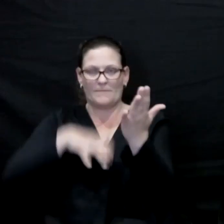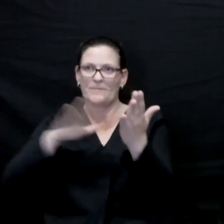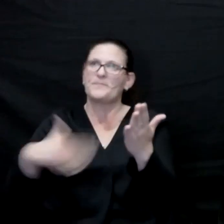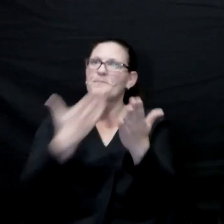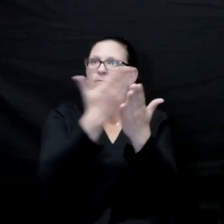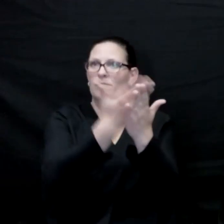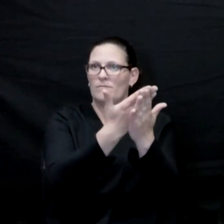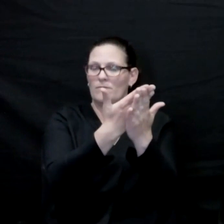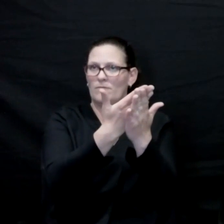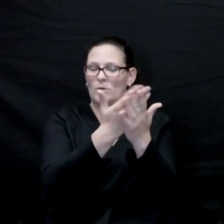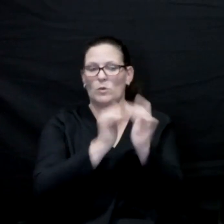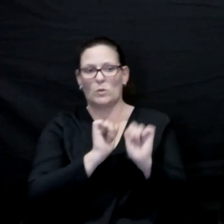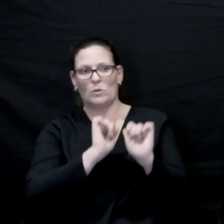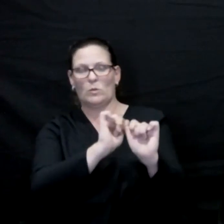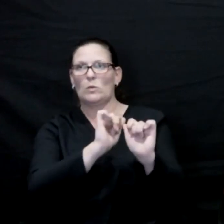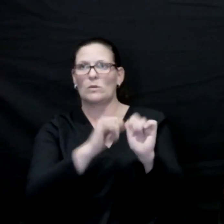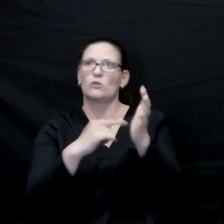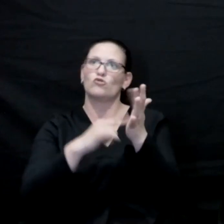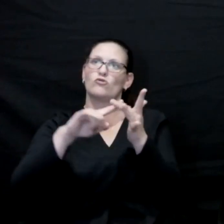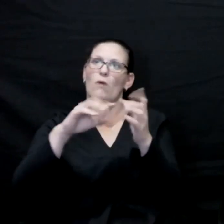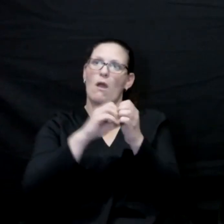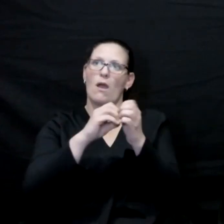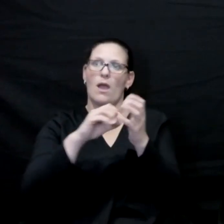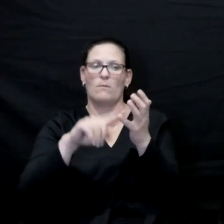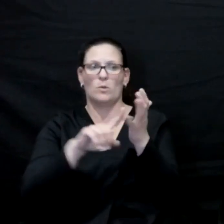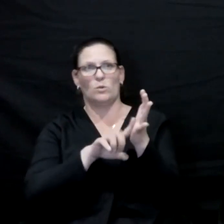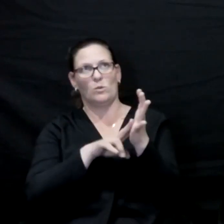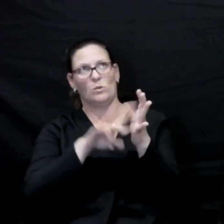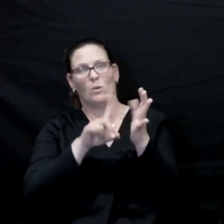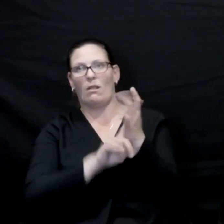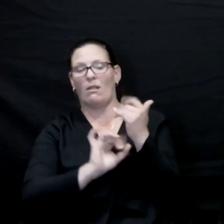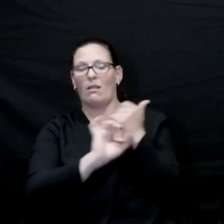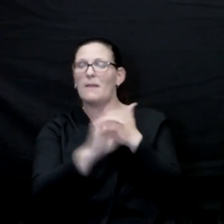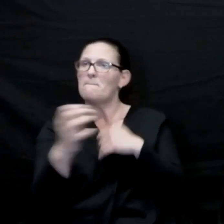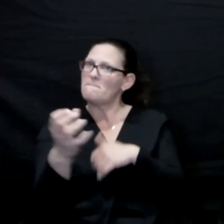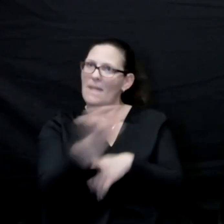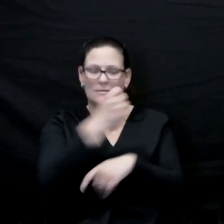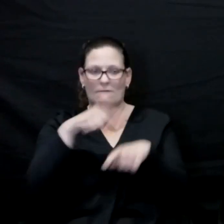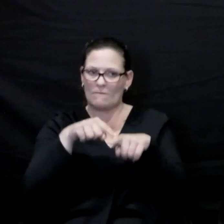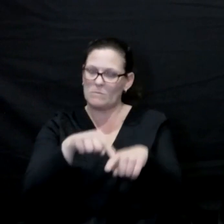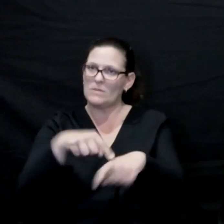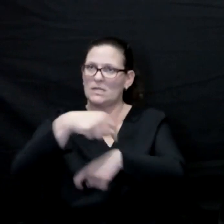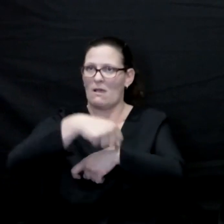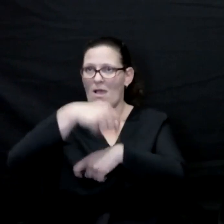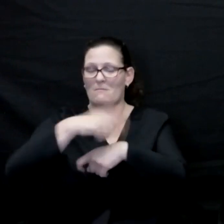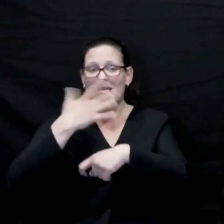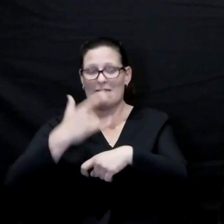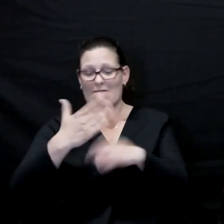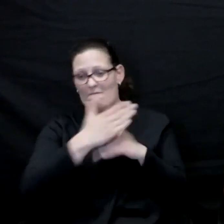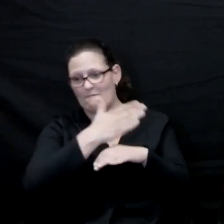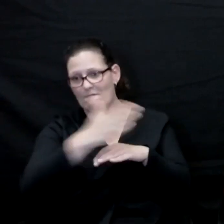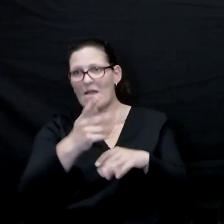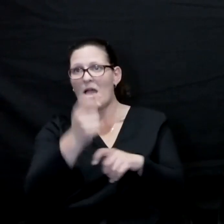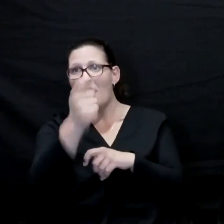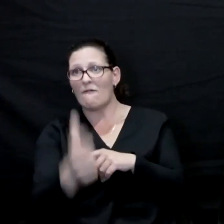It is important that you get these time limits in. So remember, 3 months for